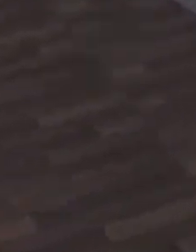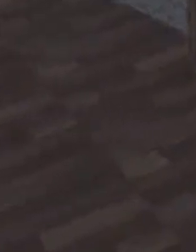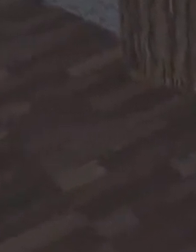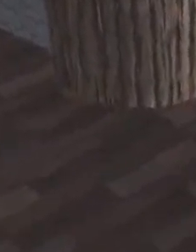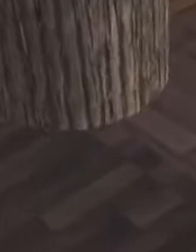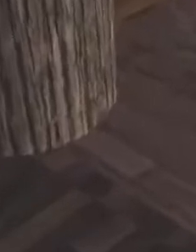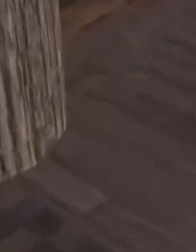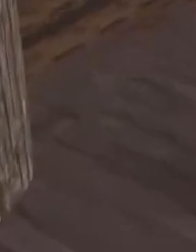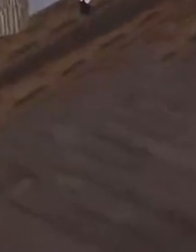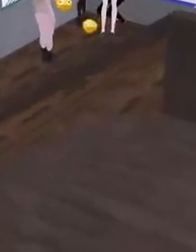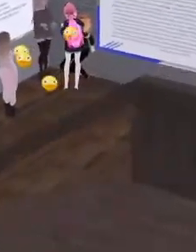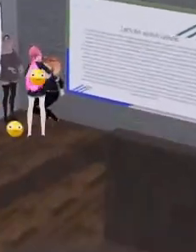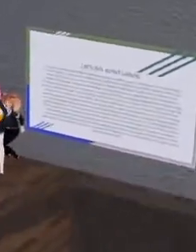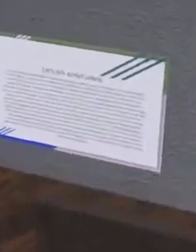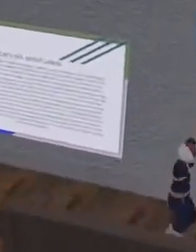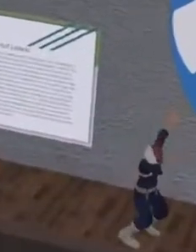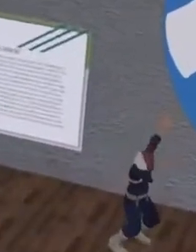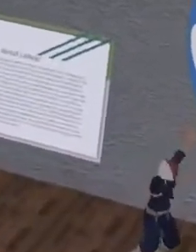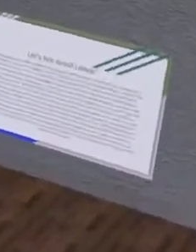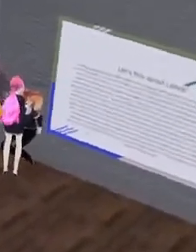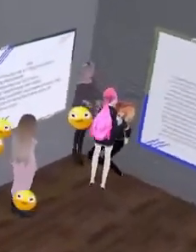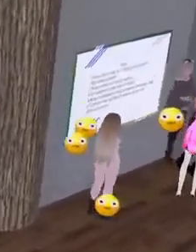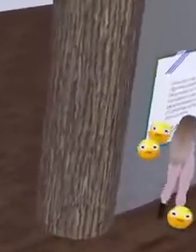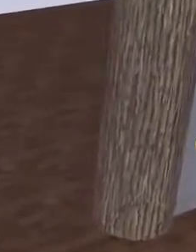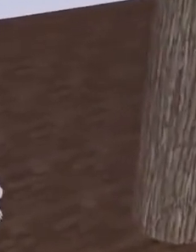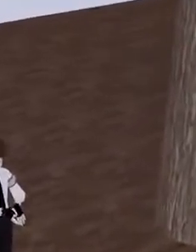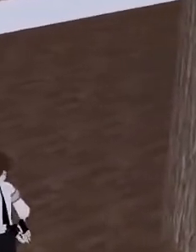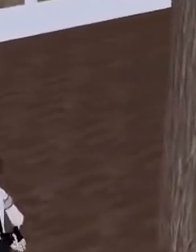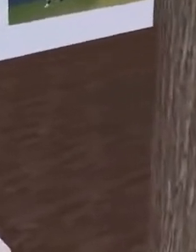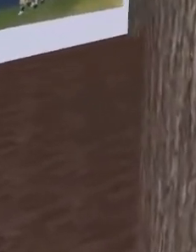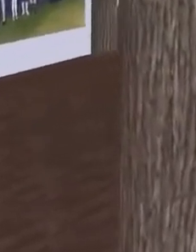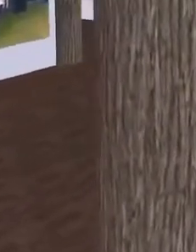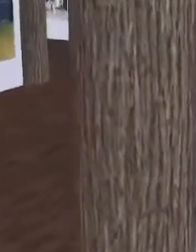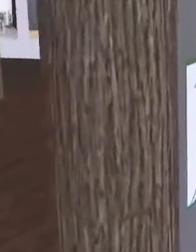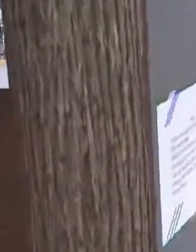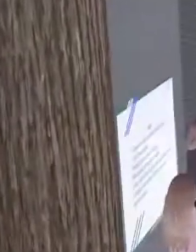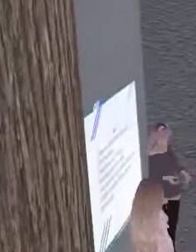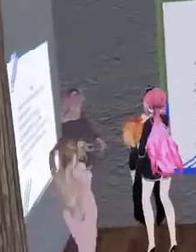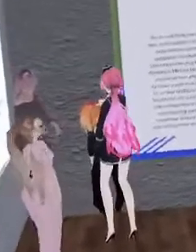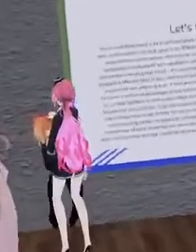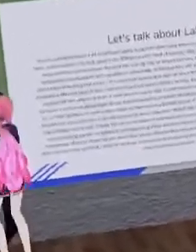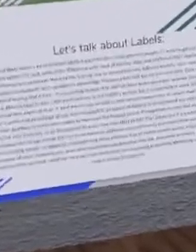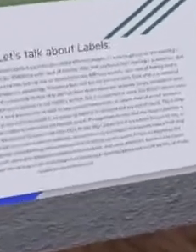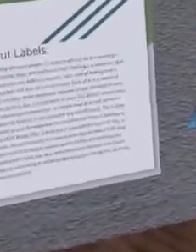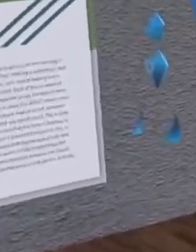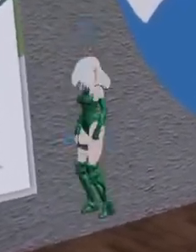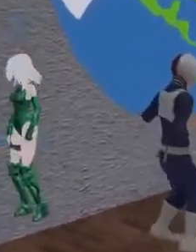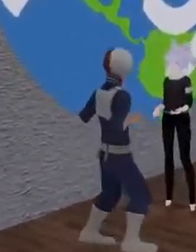SCRY. Who? Oh my god. Who eat? I'm slow. I'm like 1 week in. I'm slow. Who eats the hot dog?